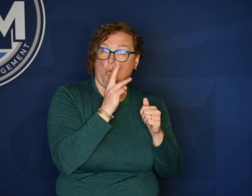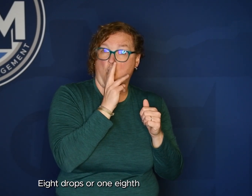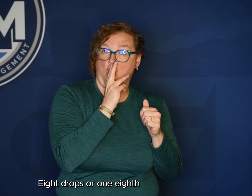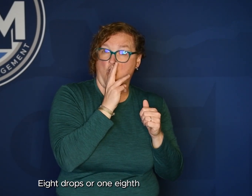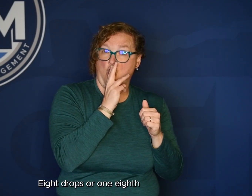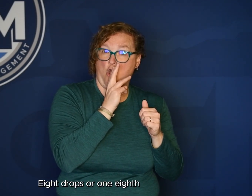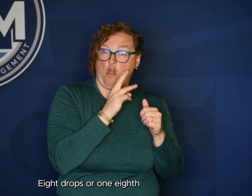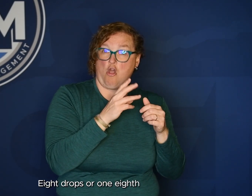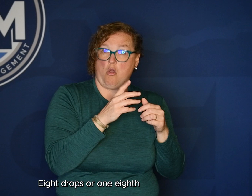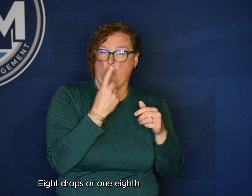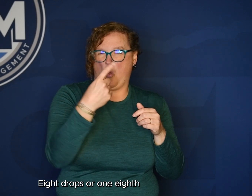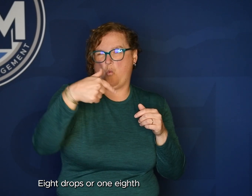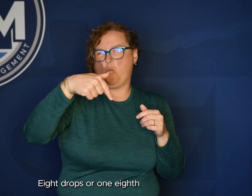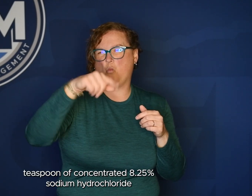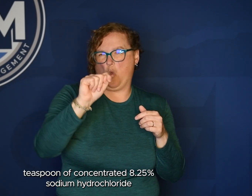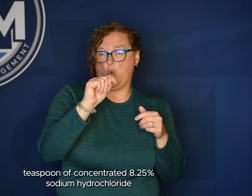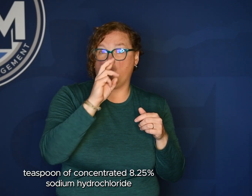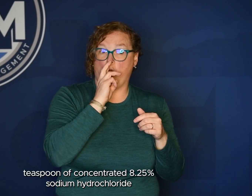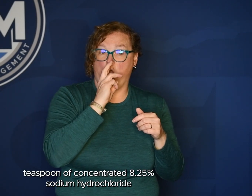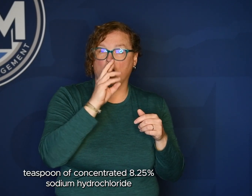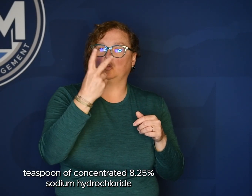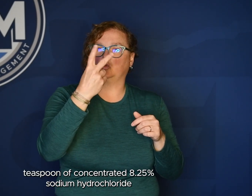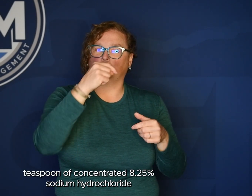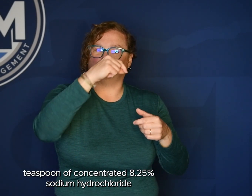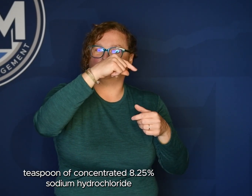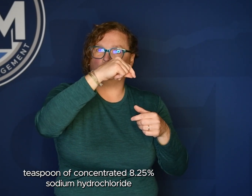8 drops or 1/8 teaspoon of concentrated